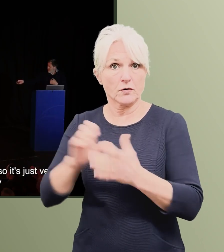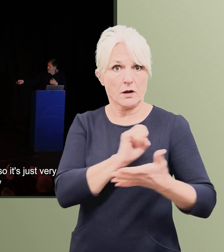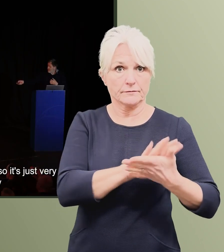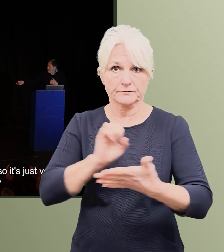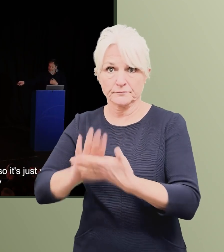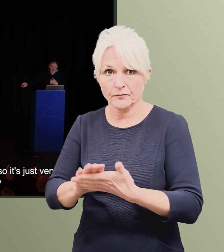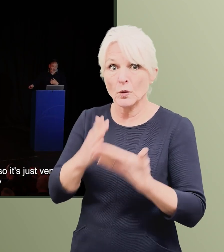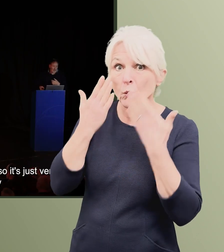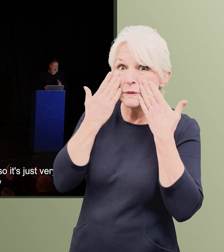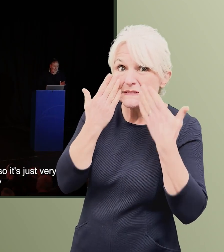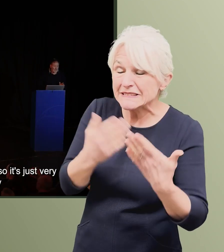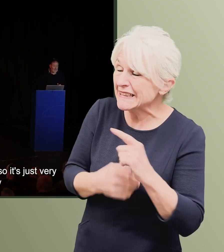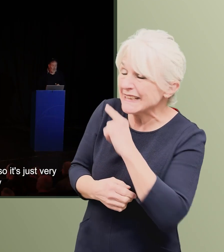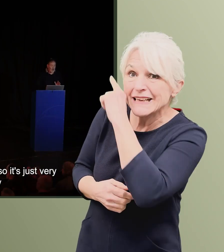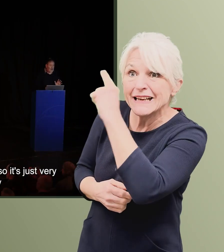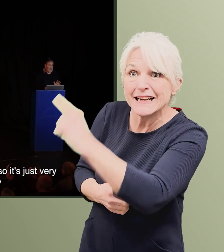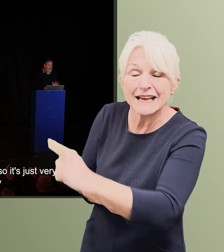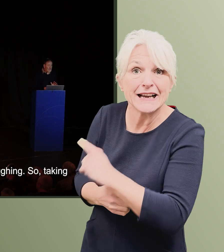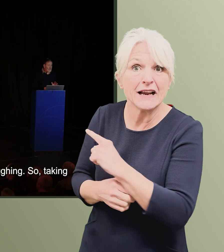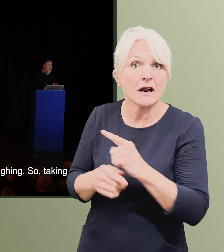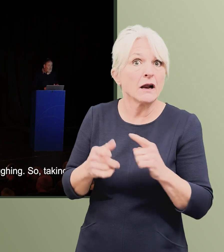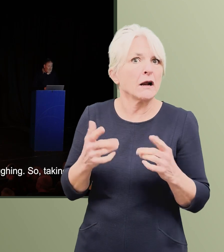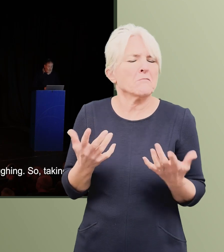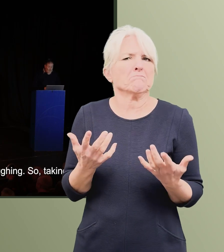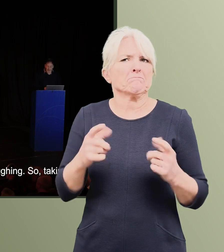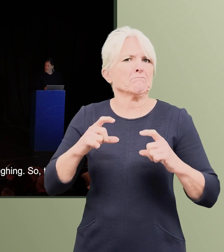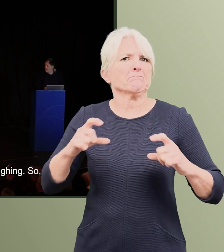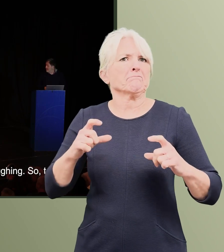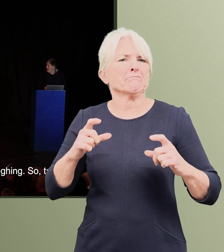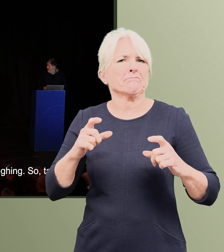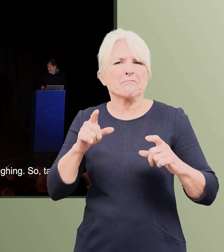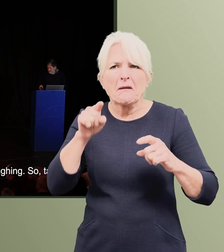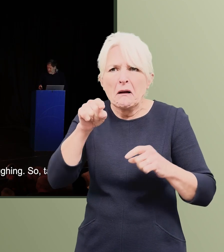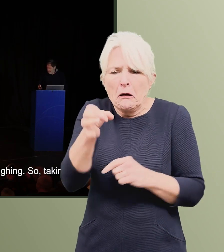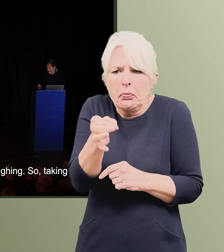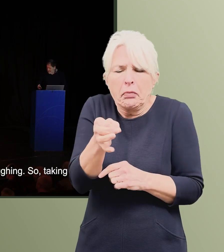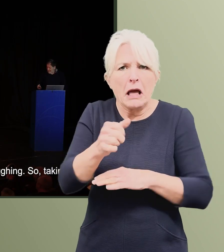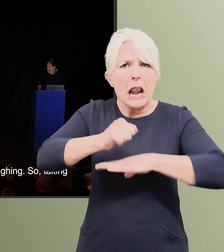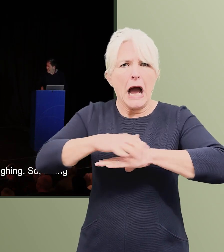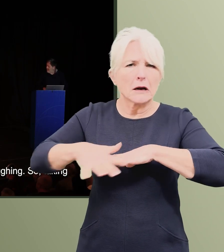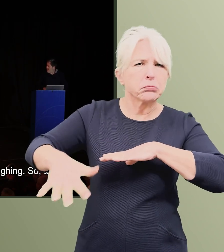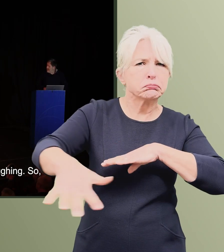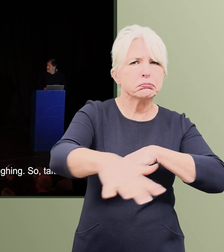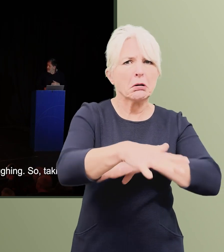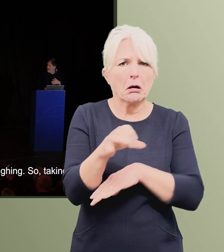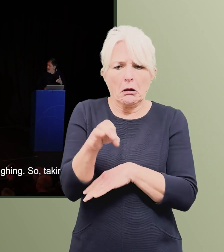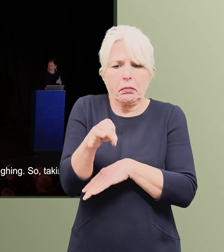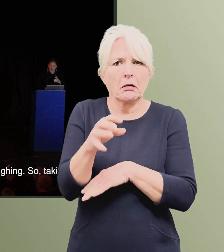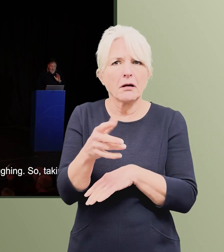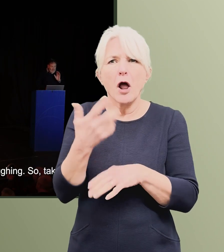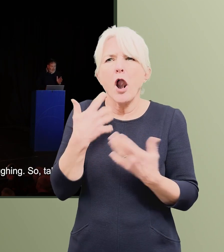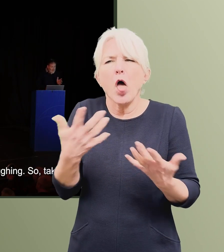that site. So just very much a little island of archaeology in the middle of nowhere, a middle of a sea of ploughing.